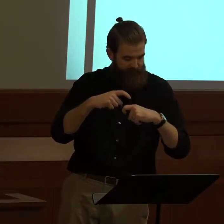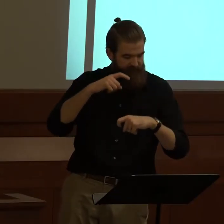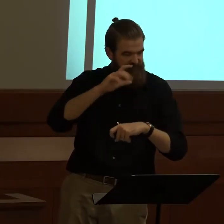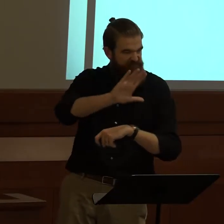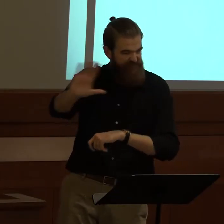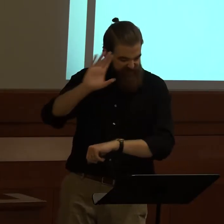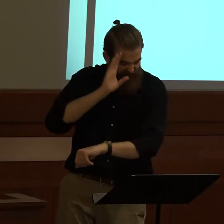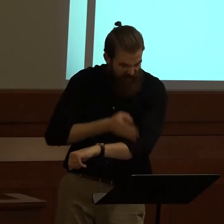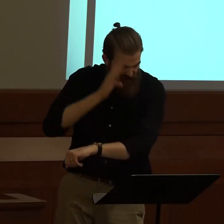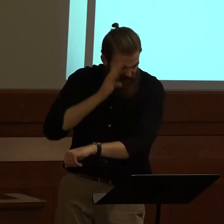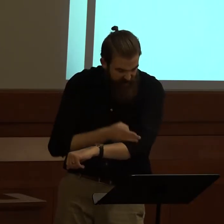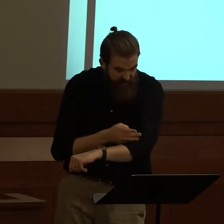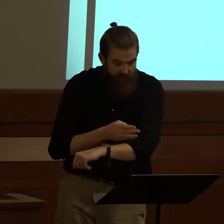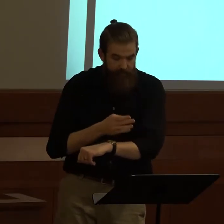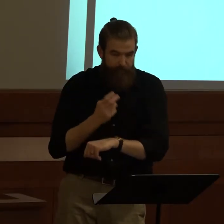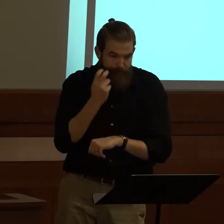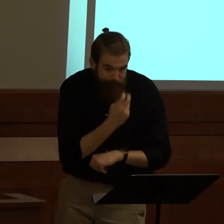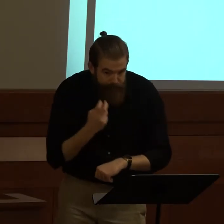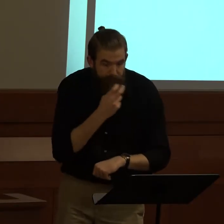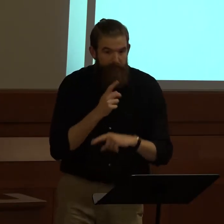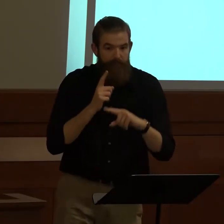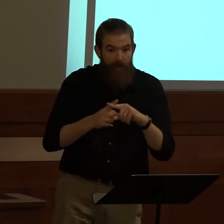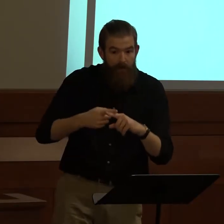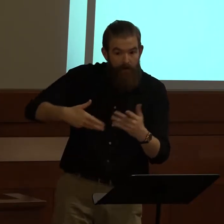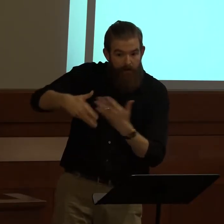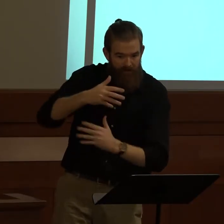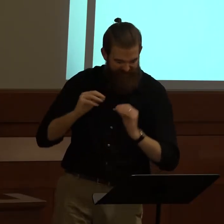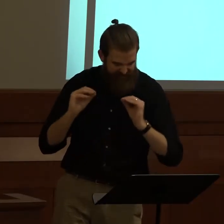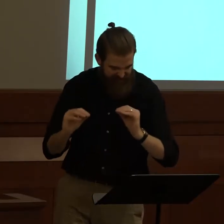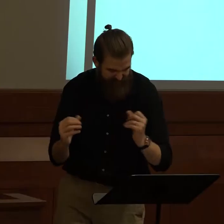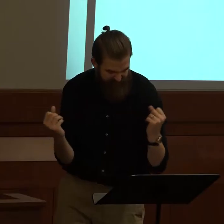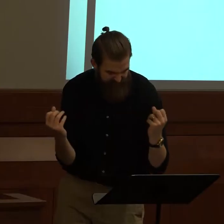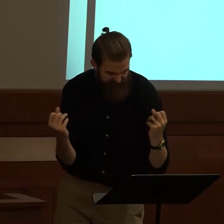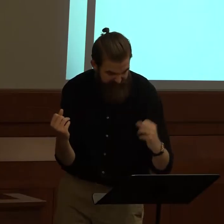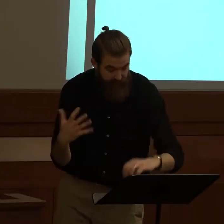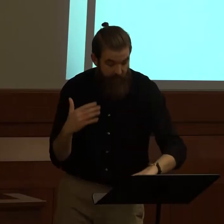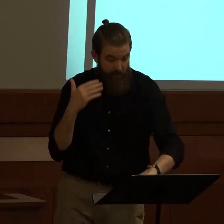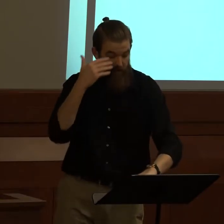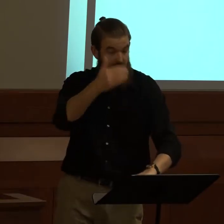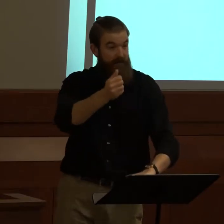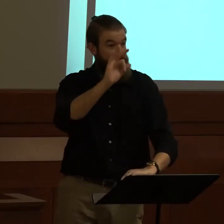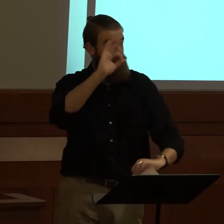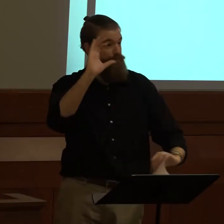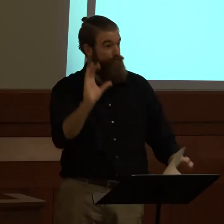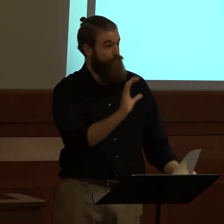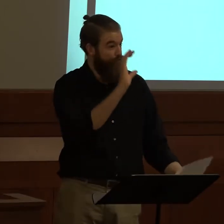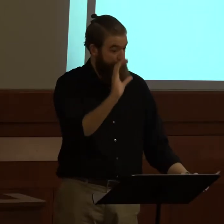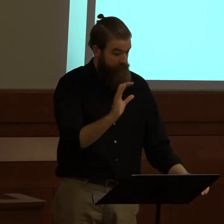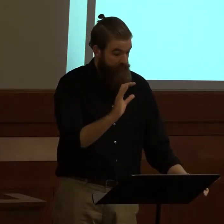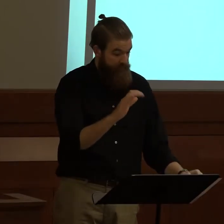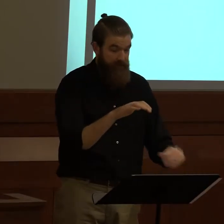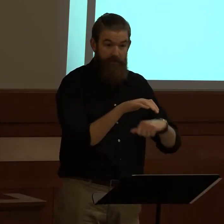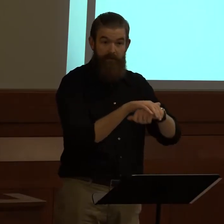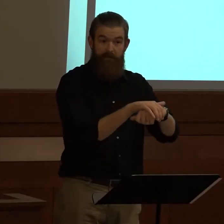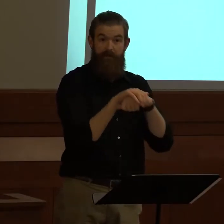from France to help found the first school for the deaf in the United States. Lawrence